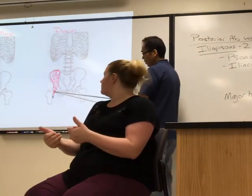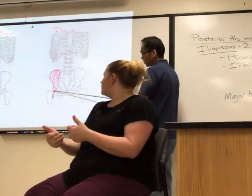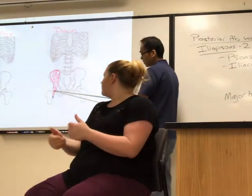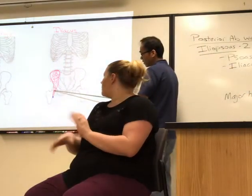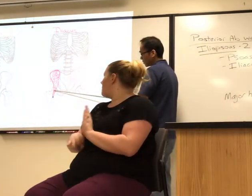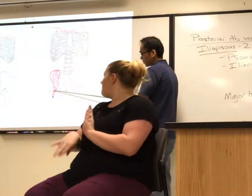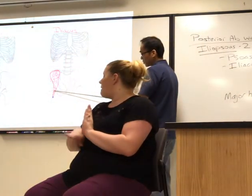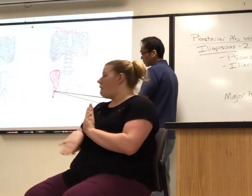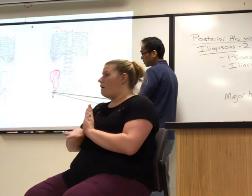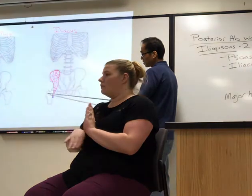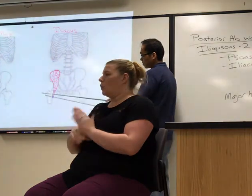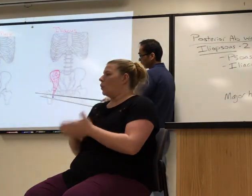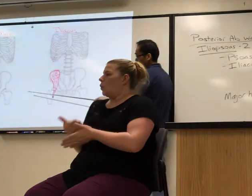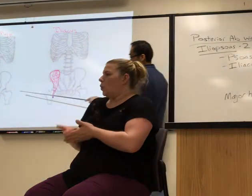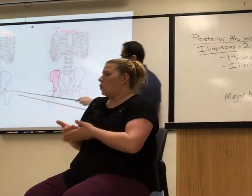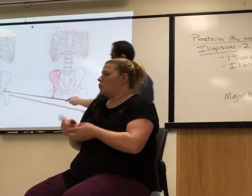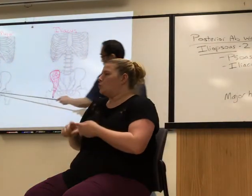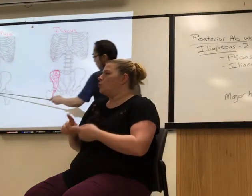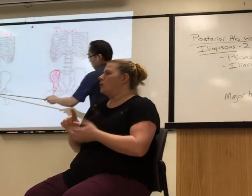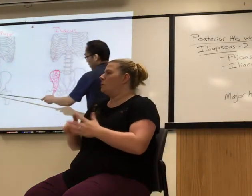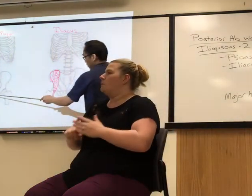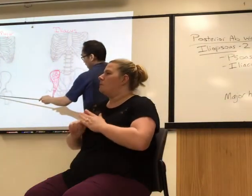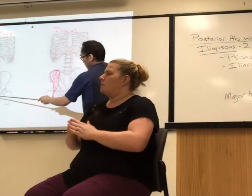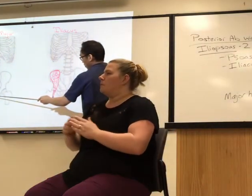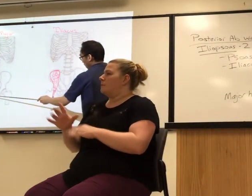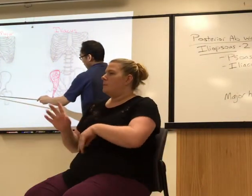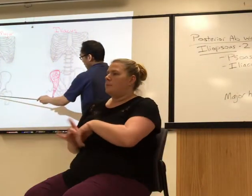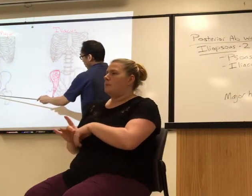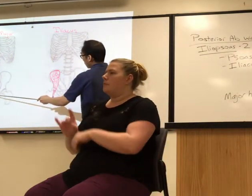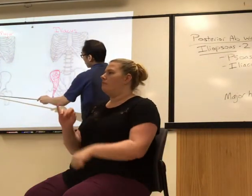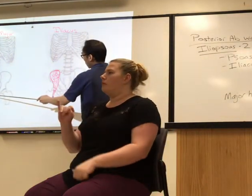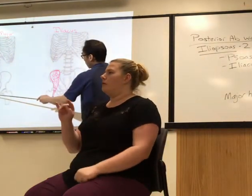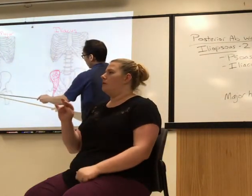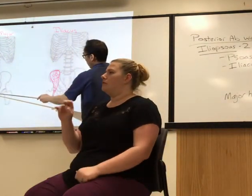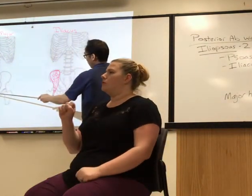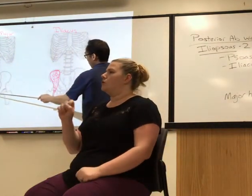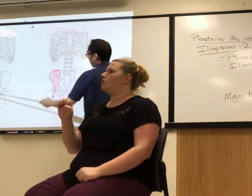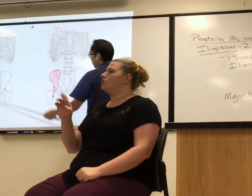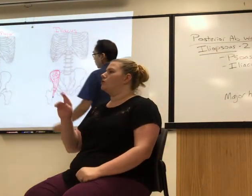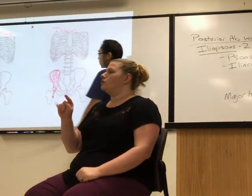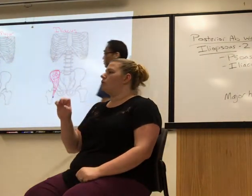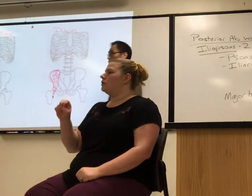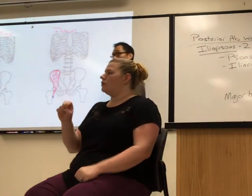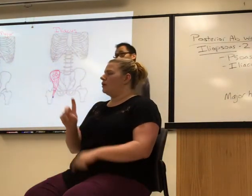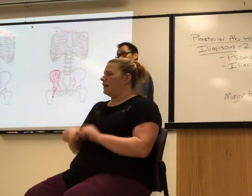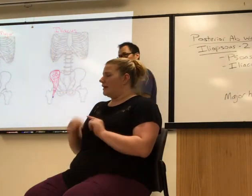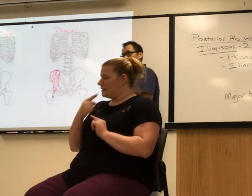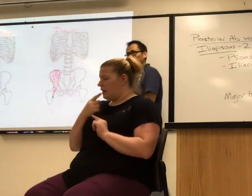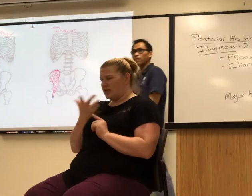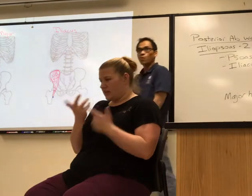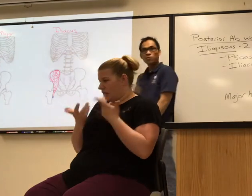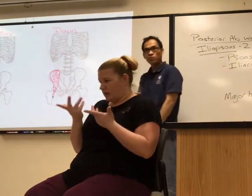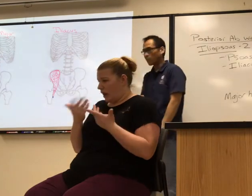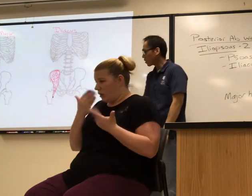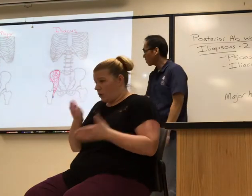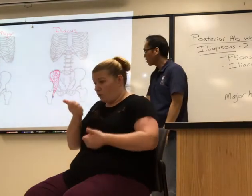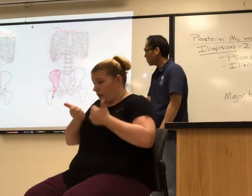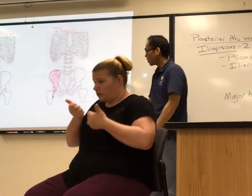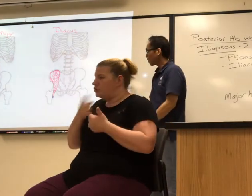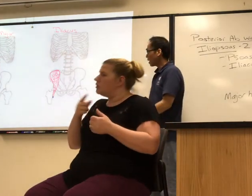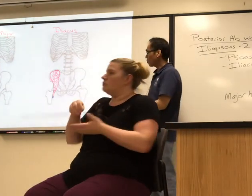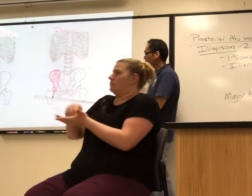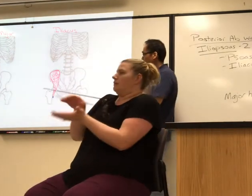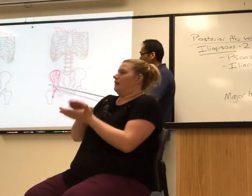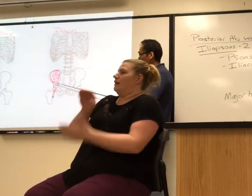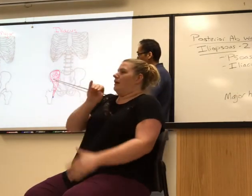here, close to the insertion. You can't tell, well, I can't tell if it's one or the other, then put iliopsoas, because that's what I'm going for.